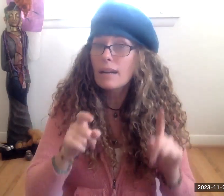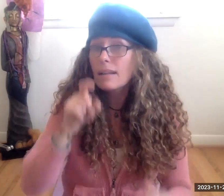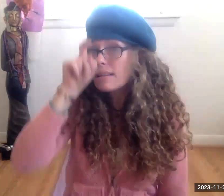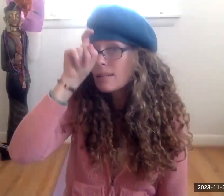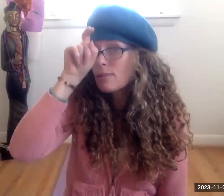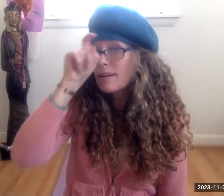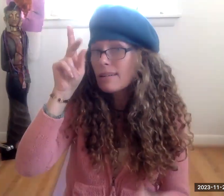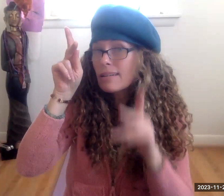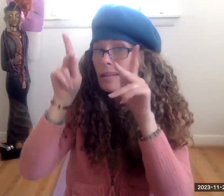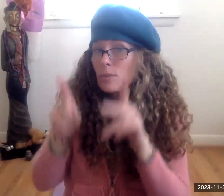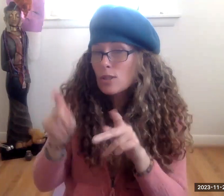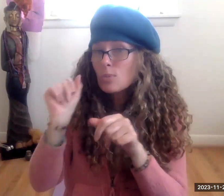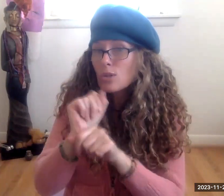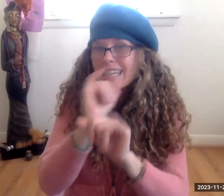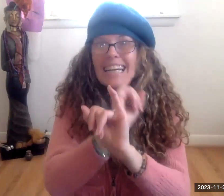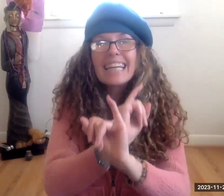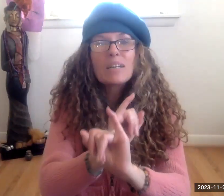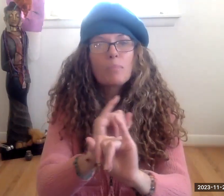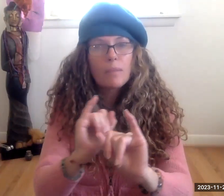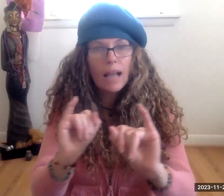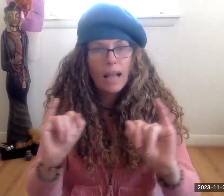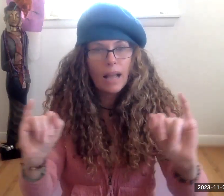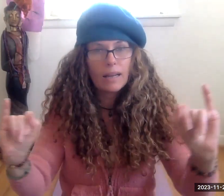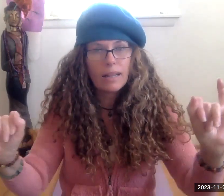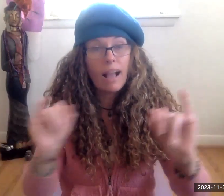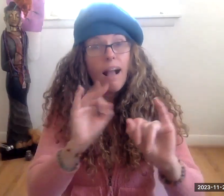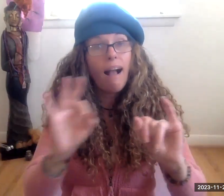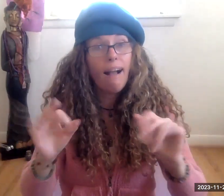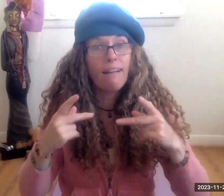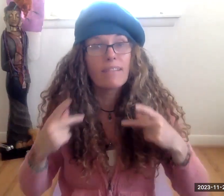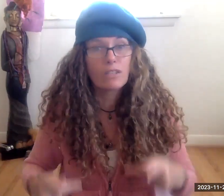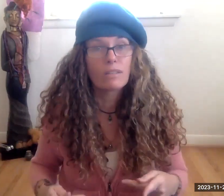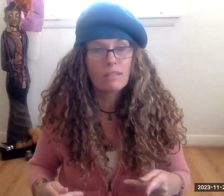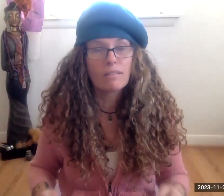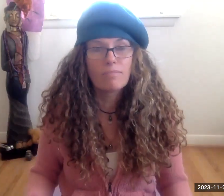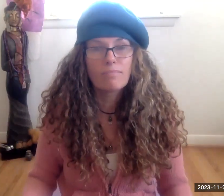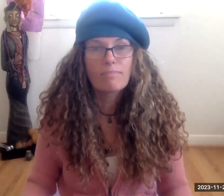person works independently of it.